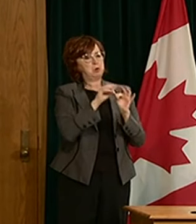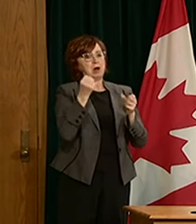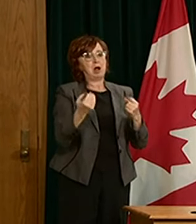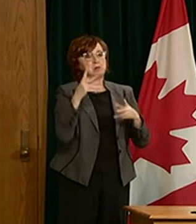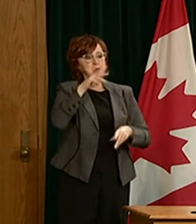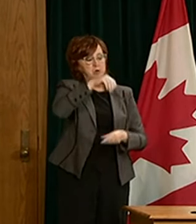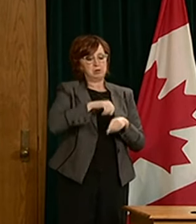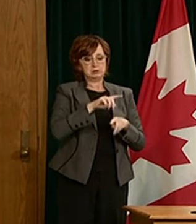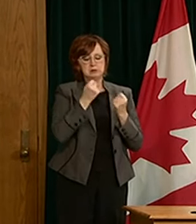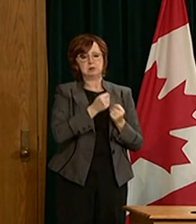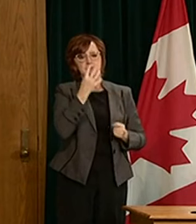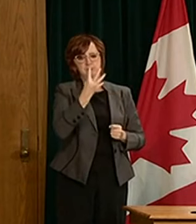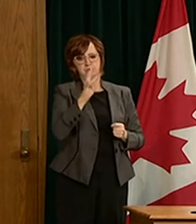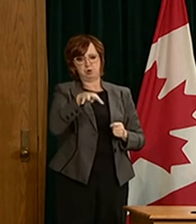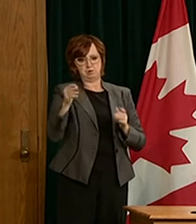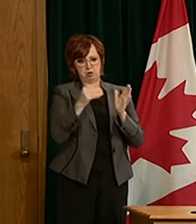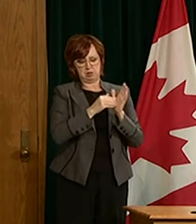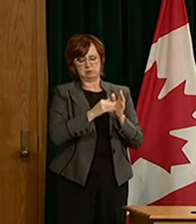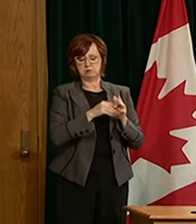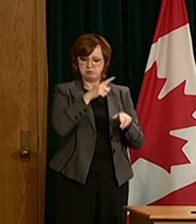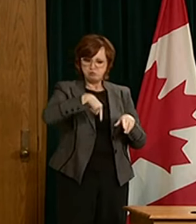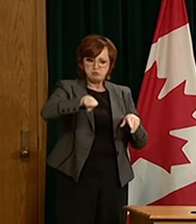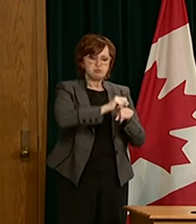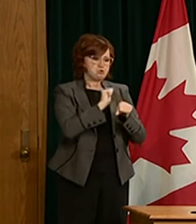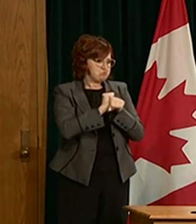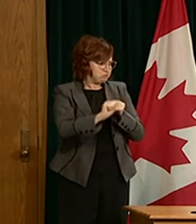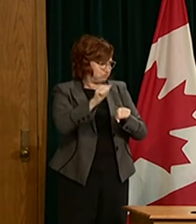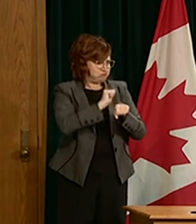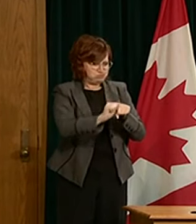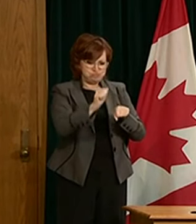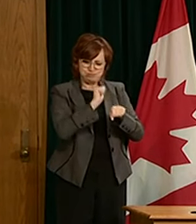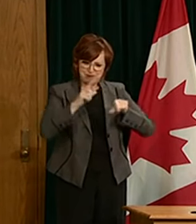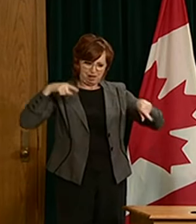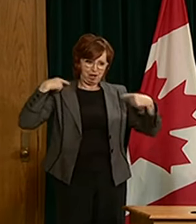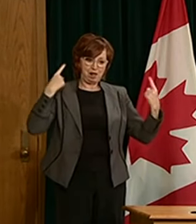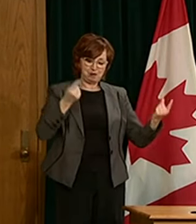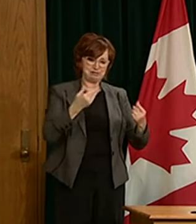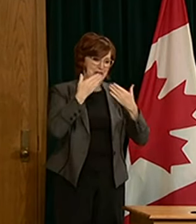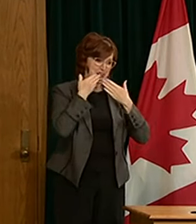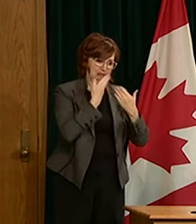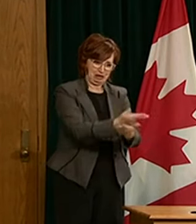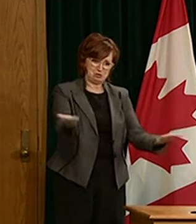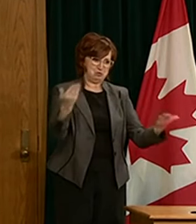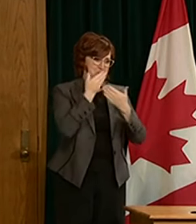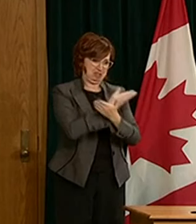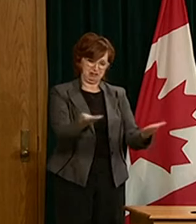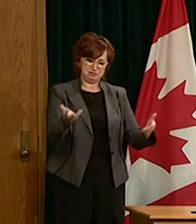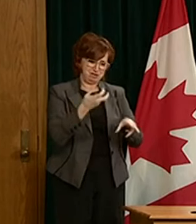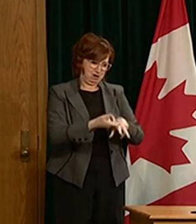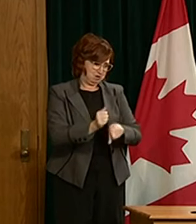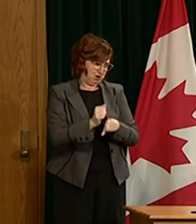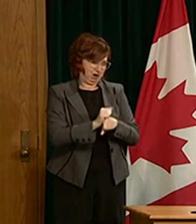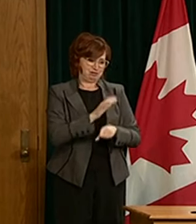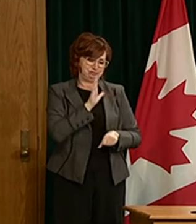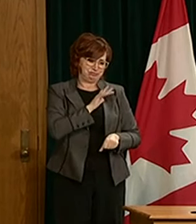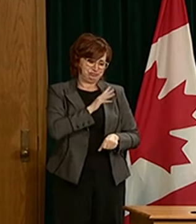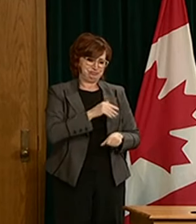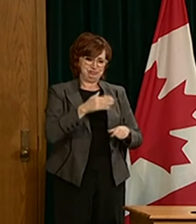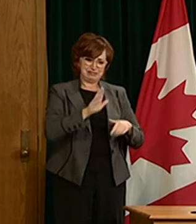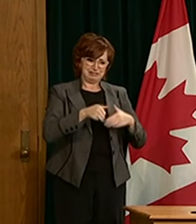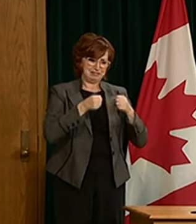difficult situation. So I want to thank them sincerely for all their hard work and sacrifice. Today we'll take you through an in-depth presentation of the